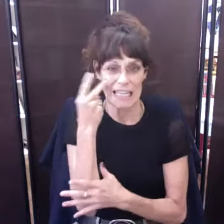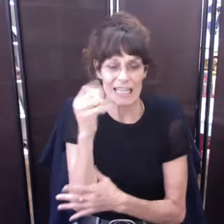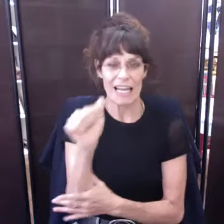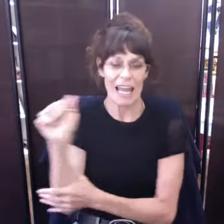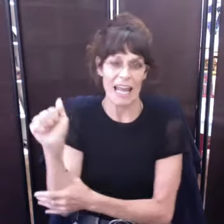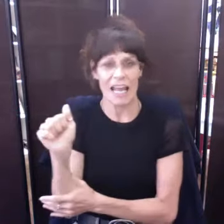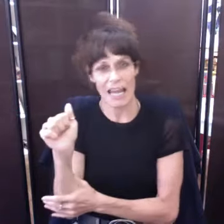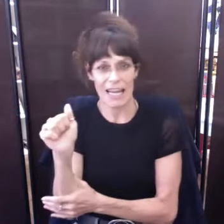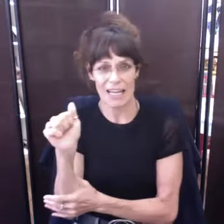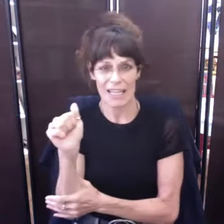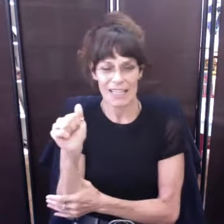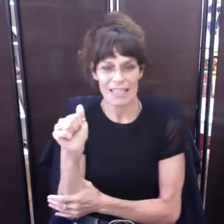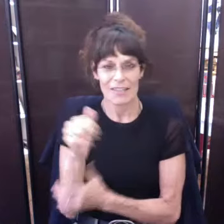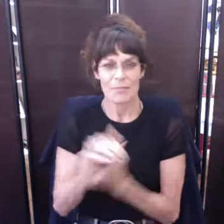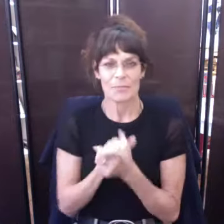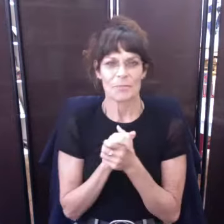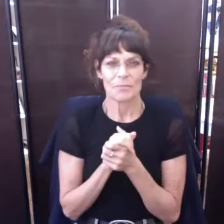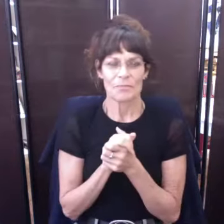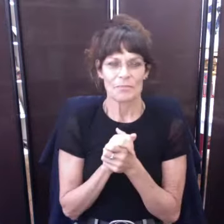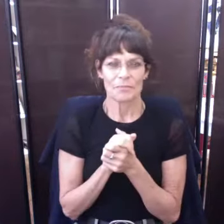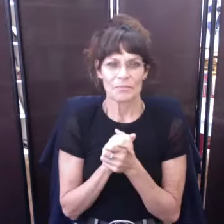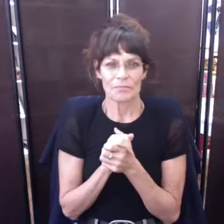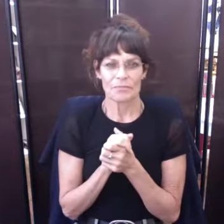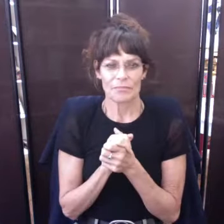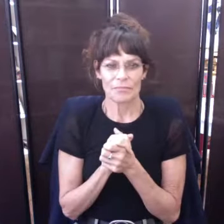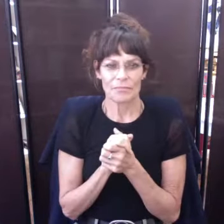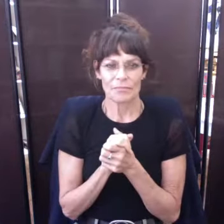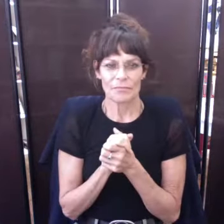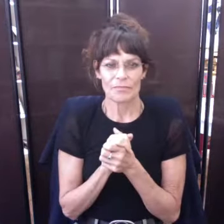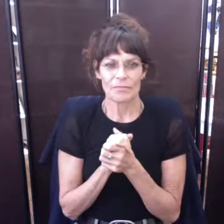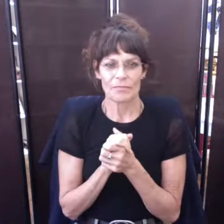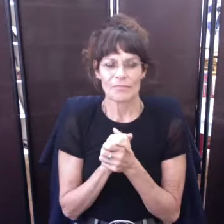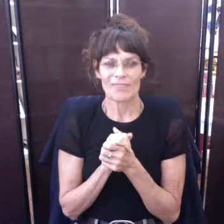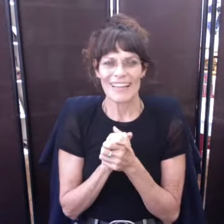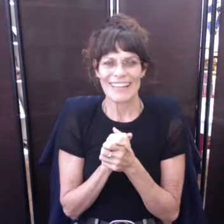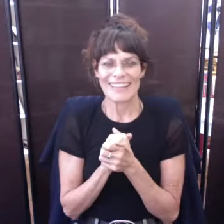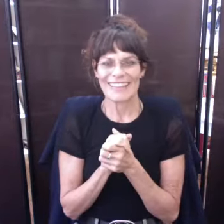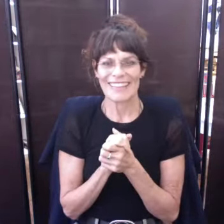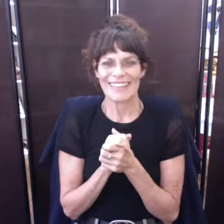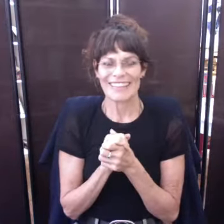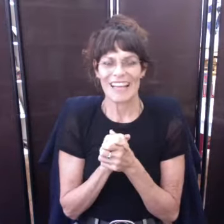And, are you coming up here? Okay. And I